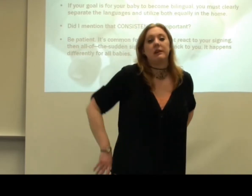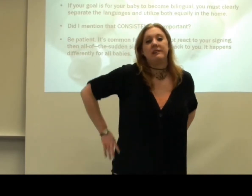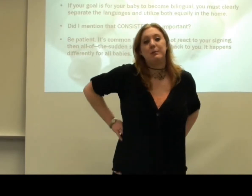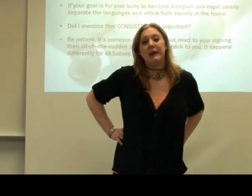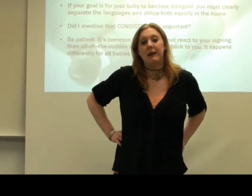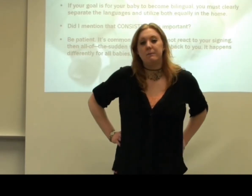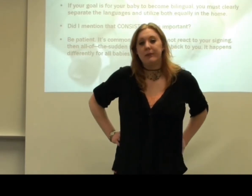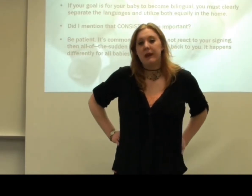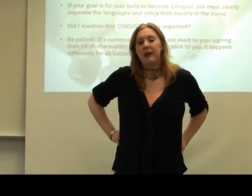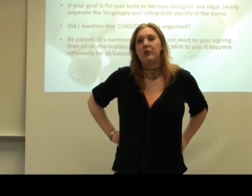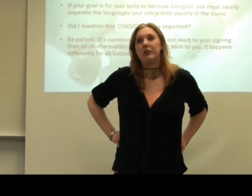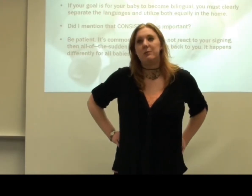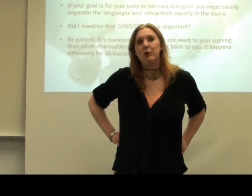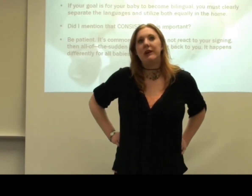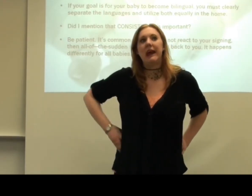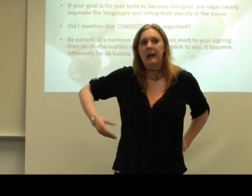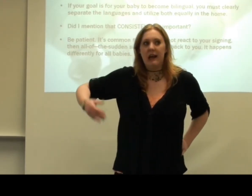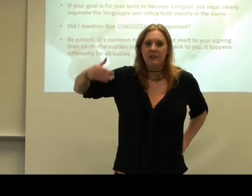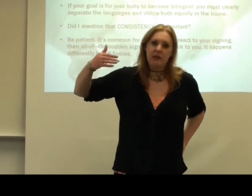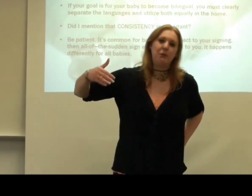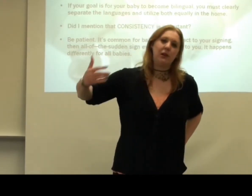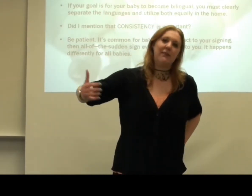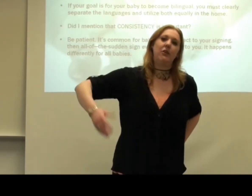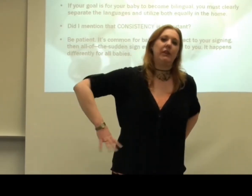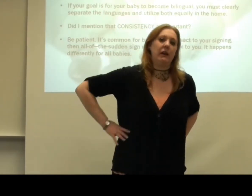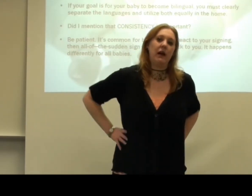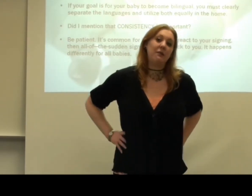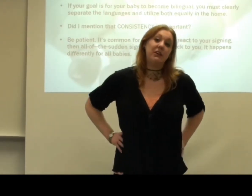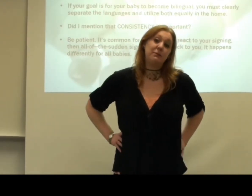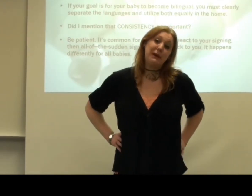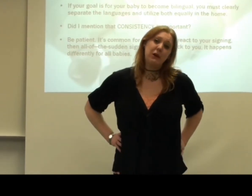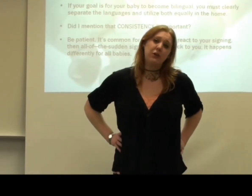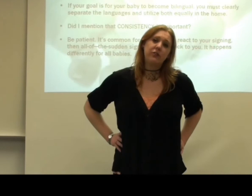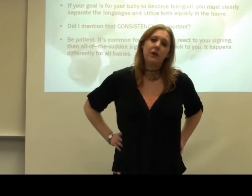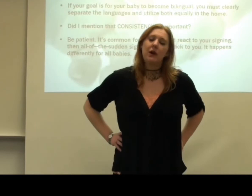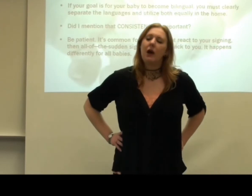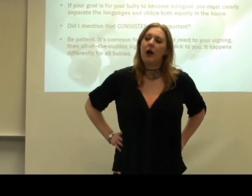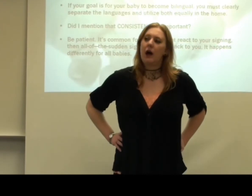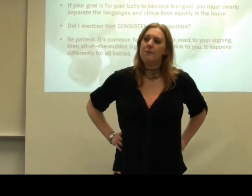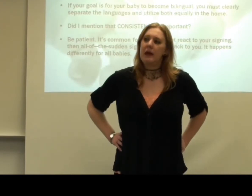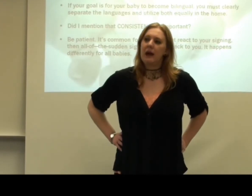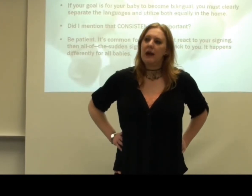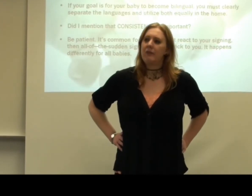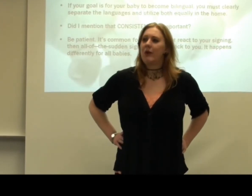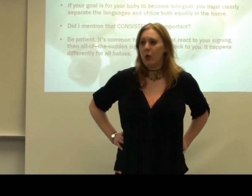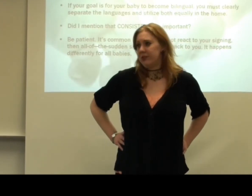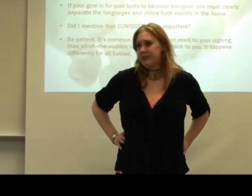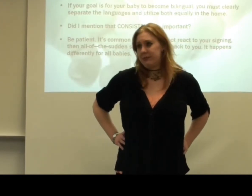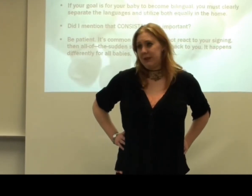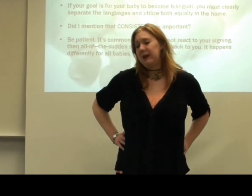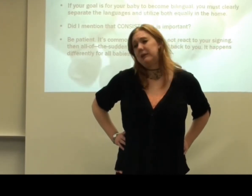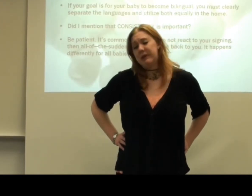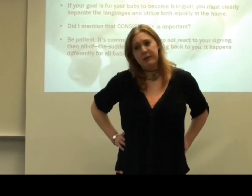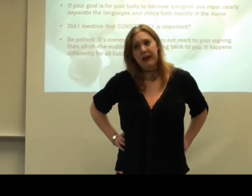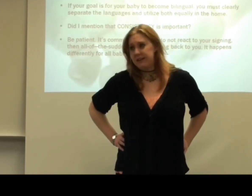linguistically speaking. He could communicate at a deeper level than a lot of his peers. And I, of course, some of that